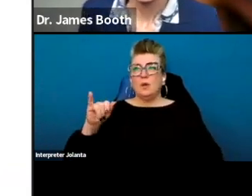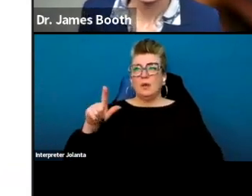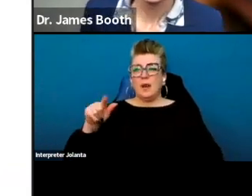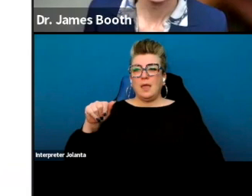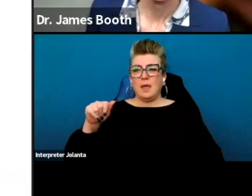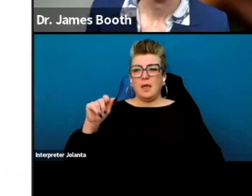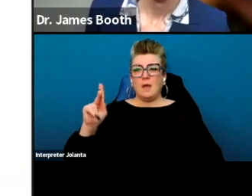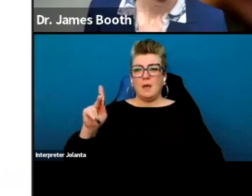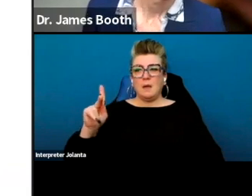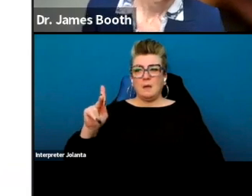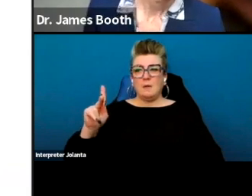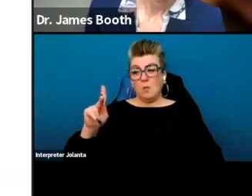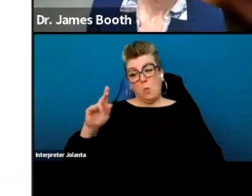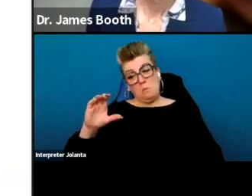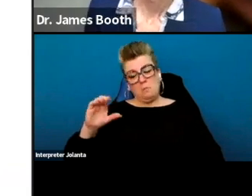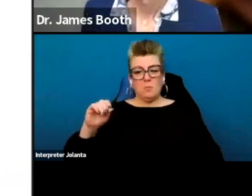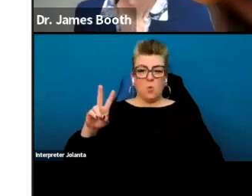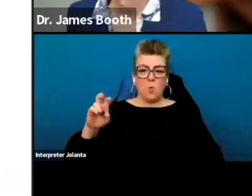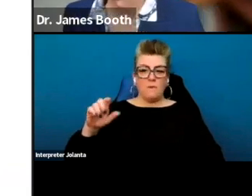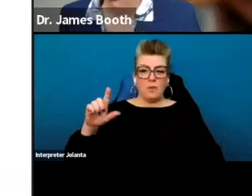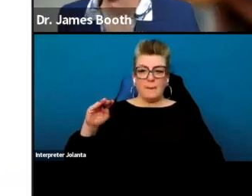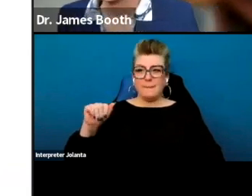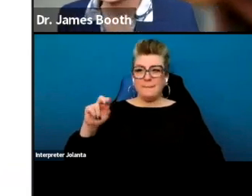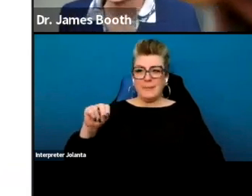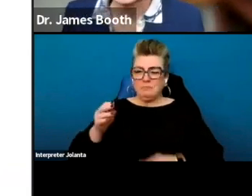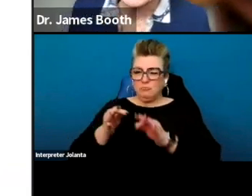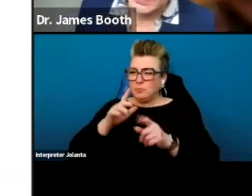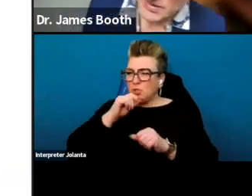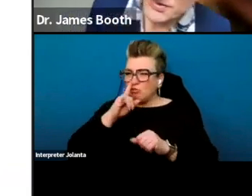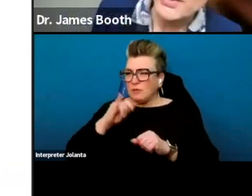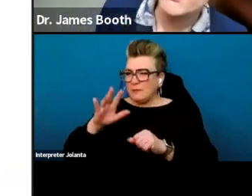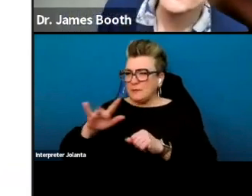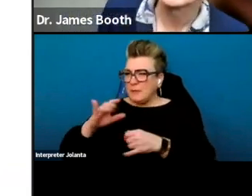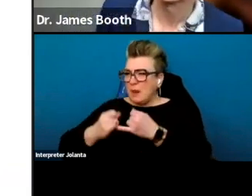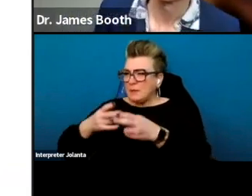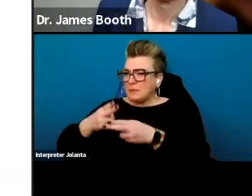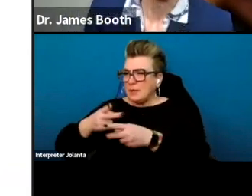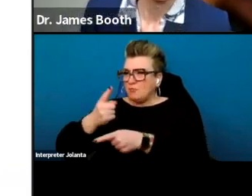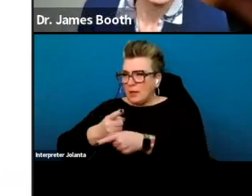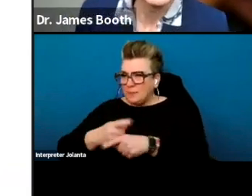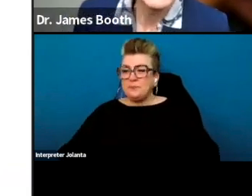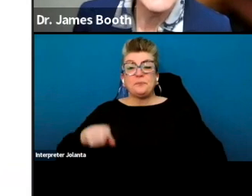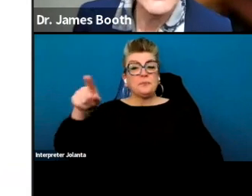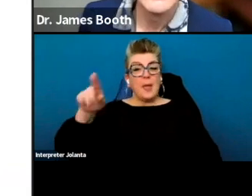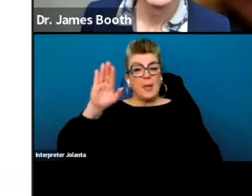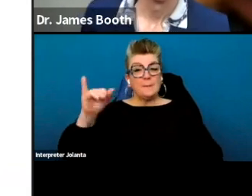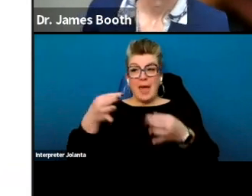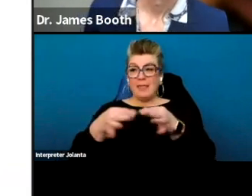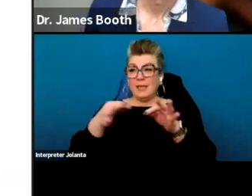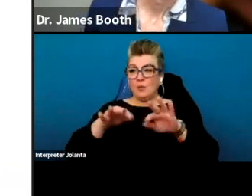We're looking here at whether these two pathways develop differently in bilingual children who are English and